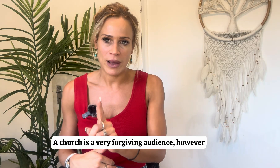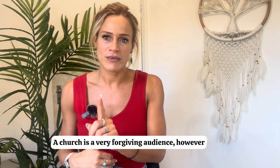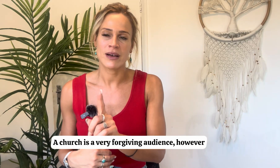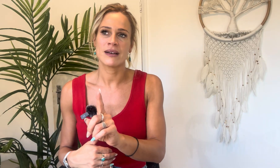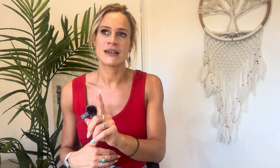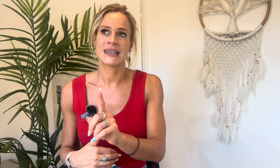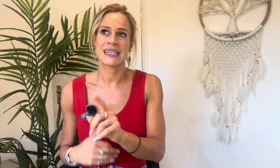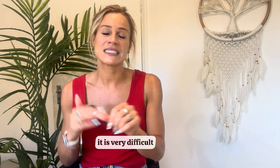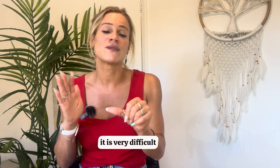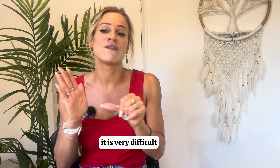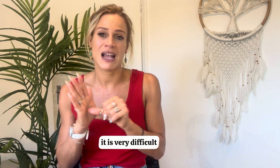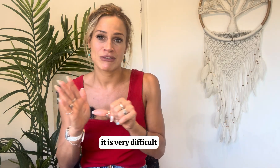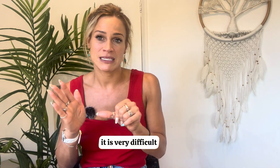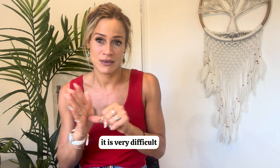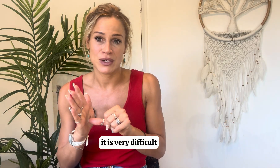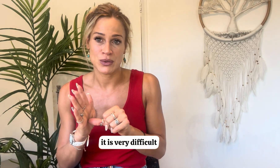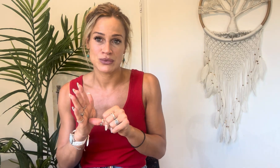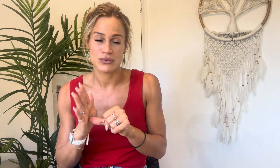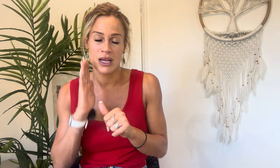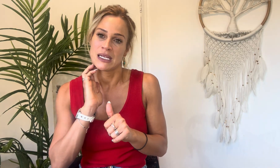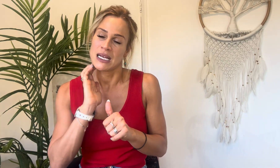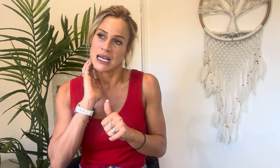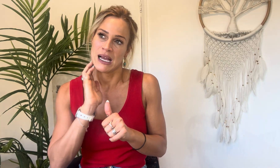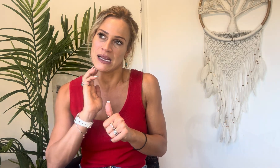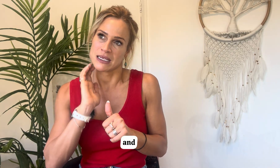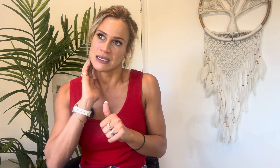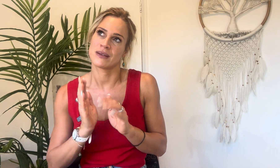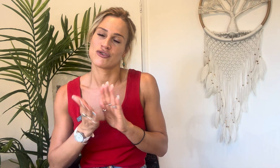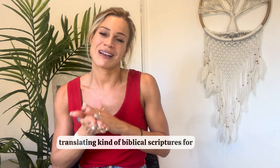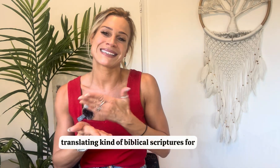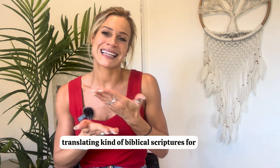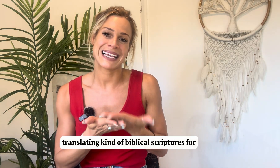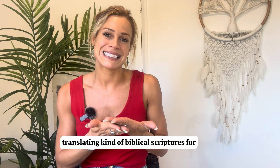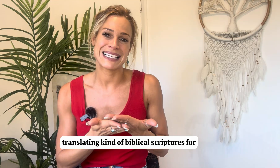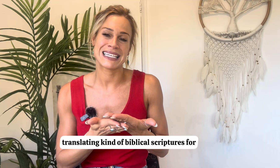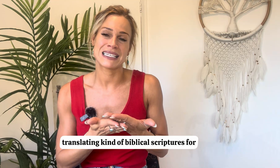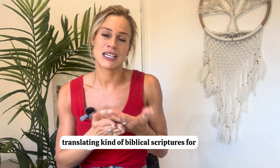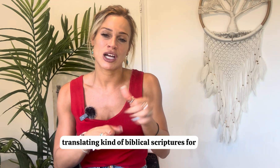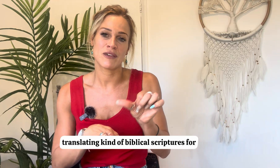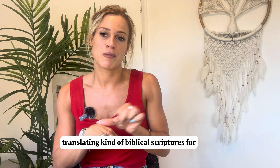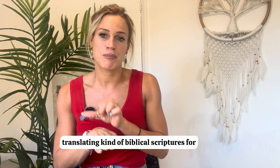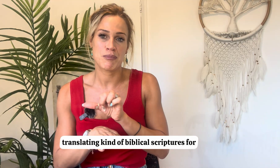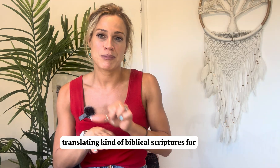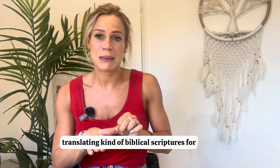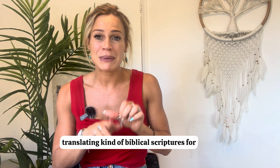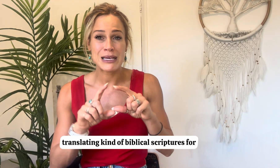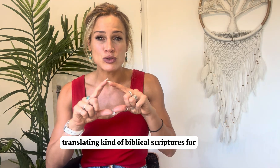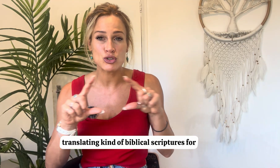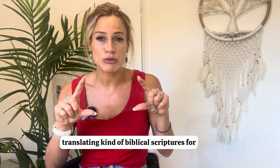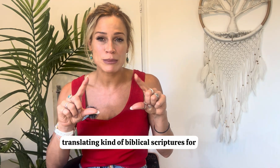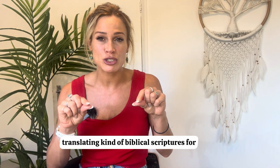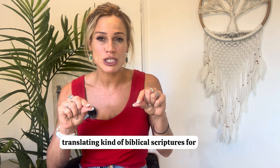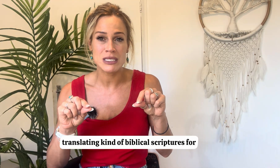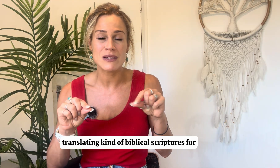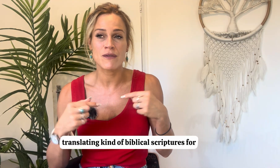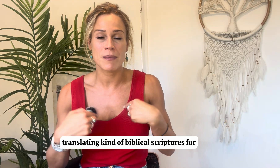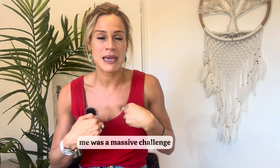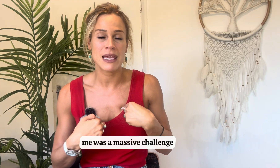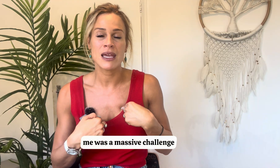However, it's very difficult. And translating kind of biblical scriptures for me